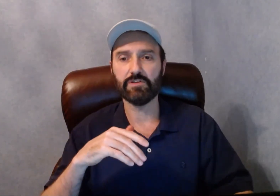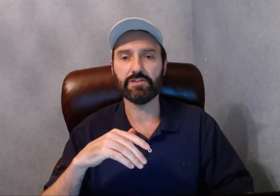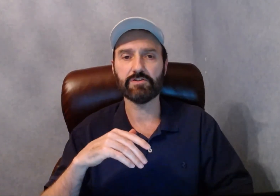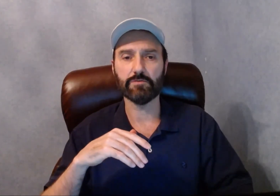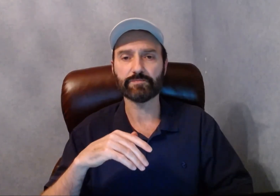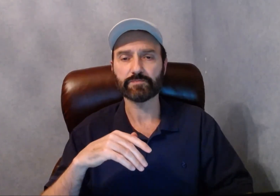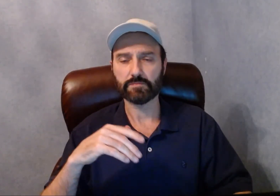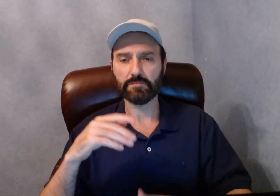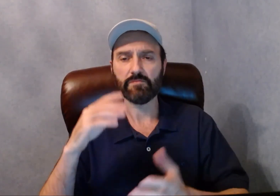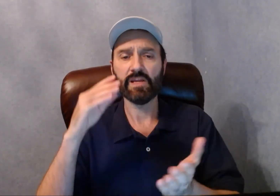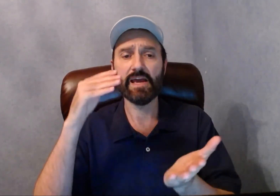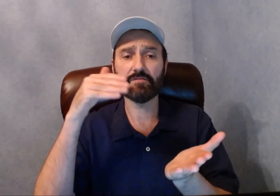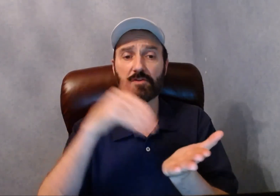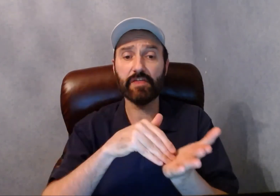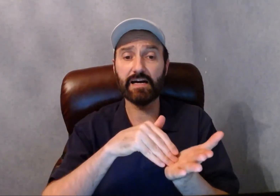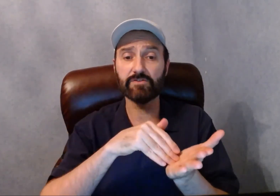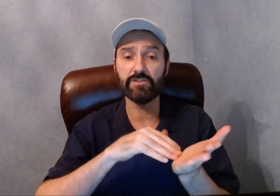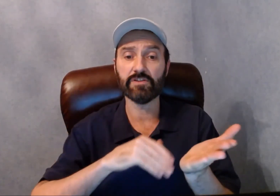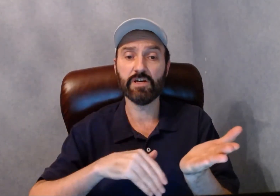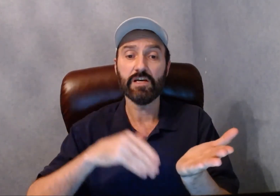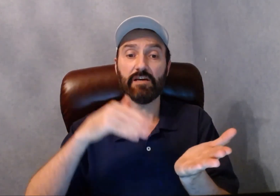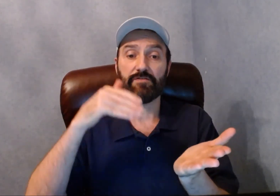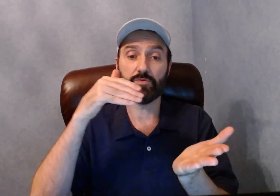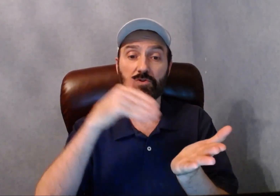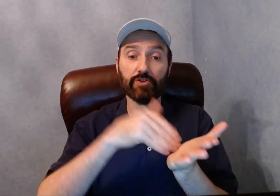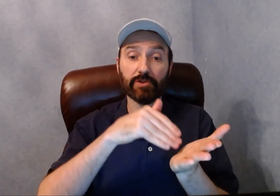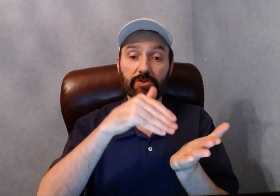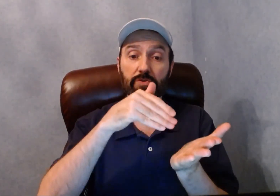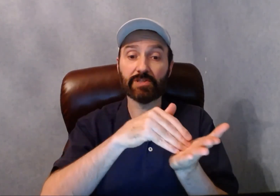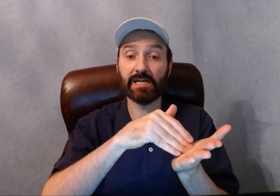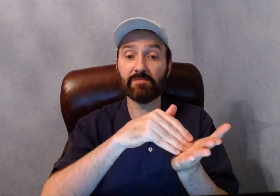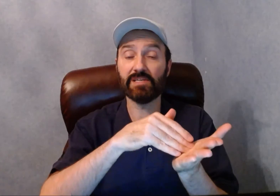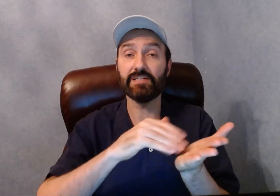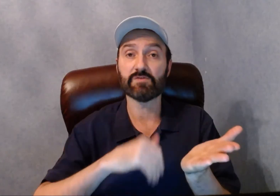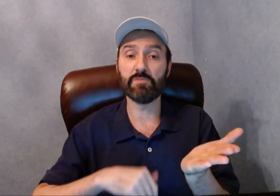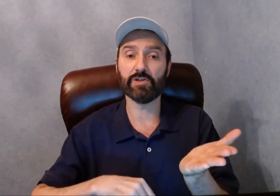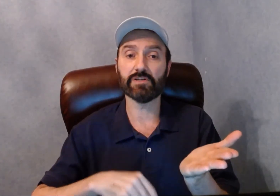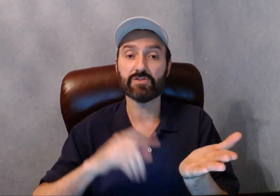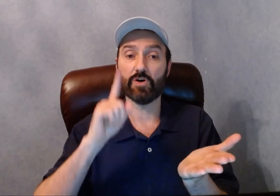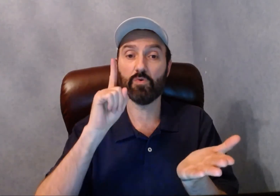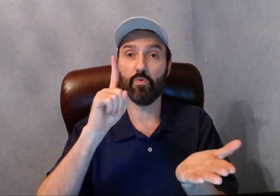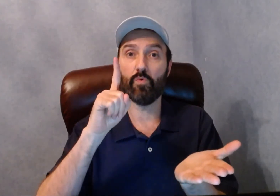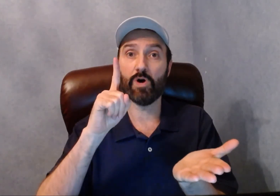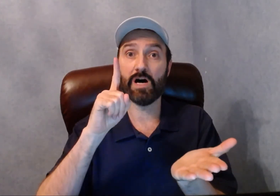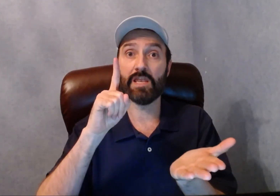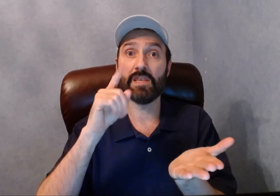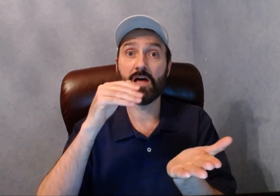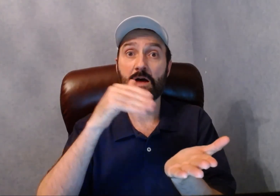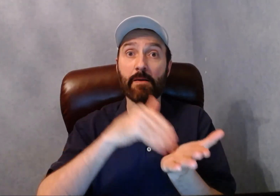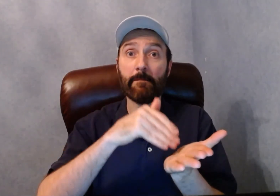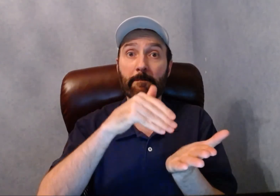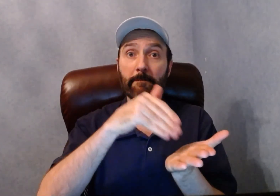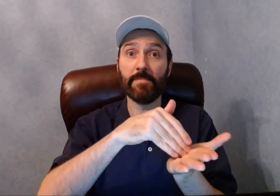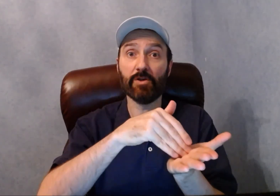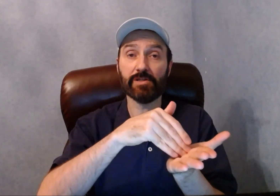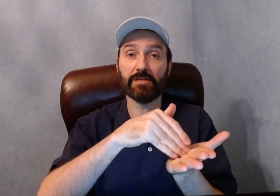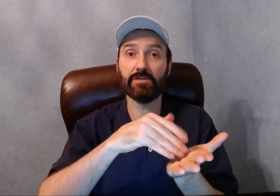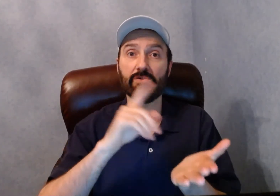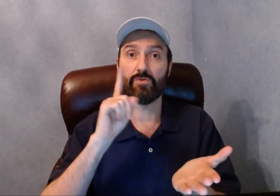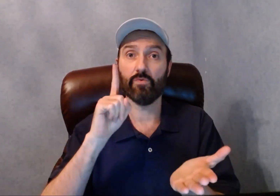to. After 1,000, if you do it 2 times, it's million. So 1 million,